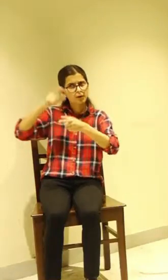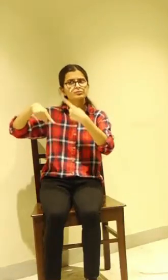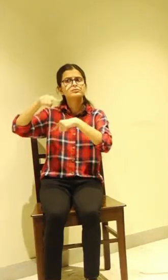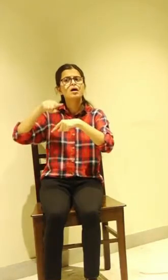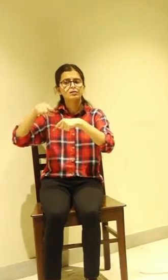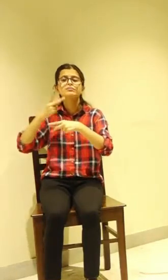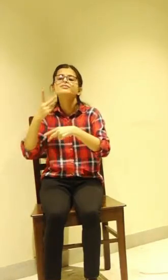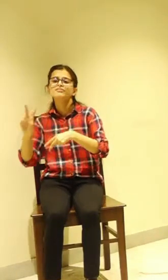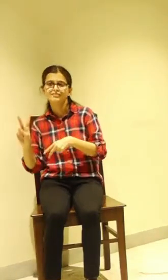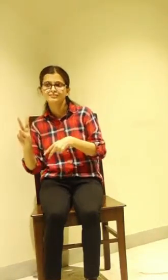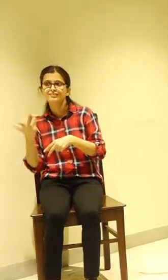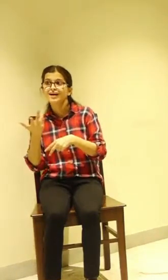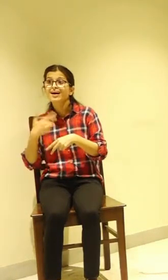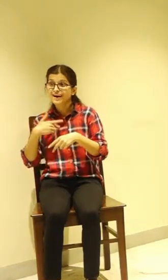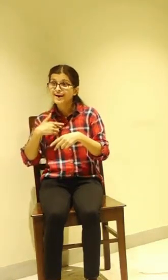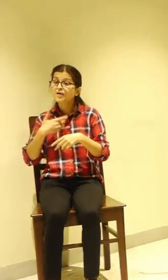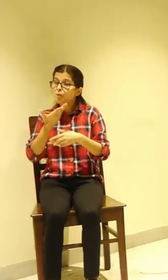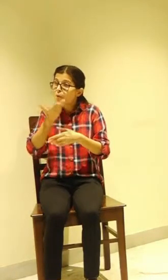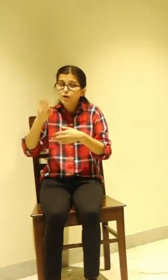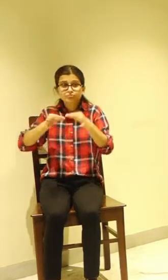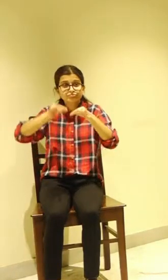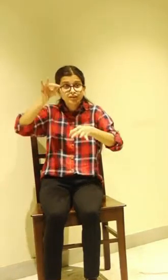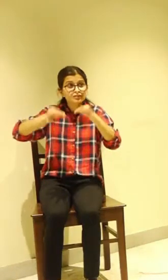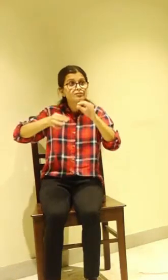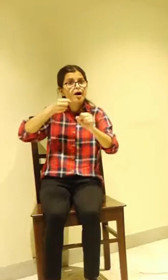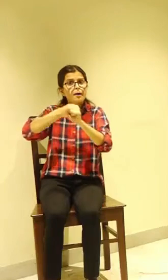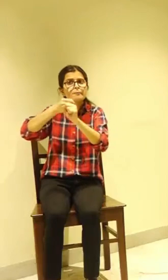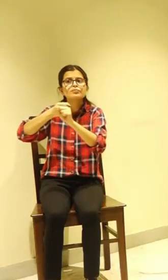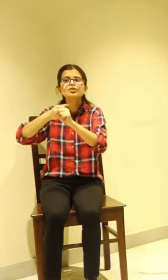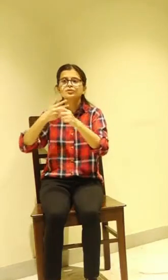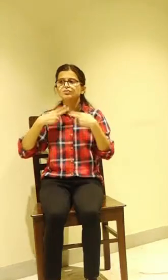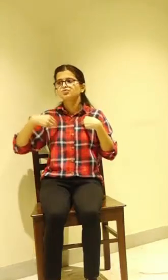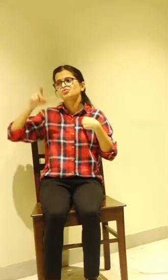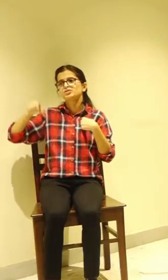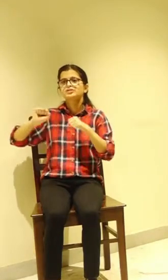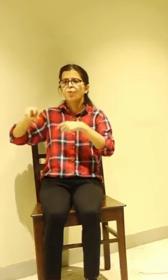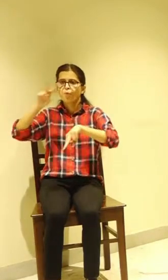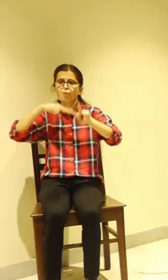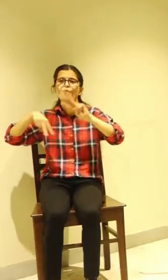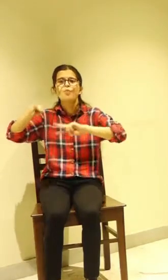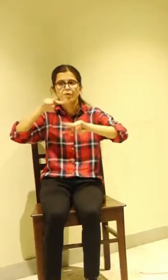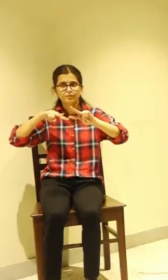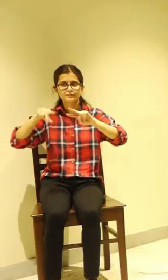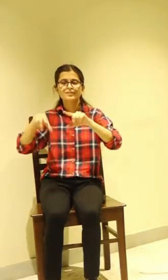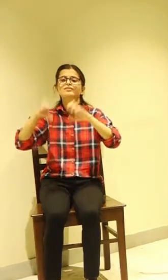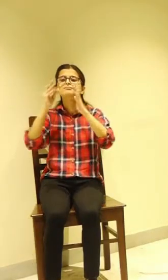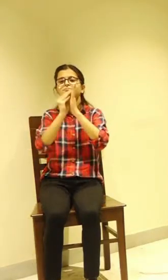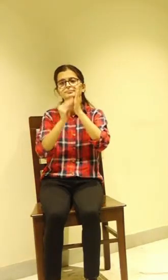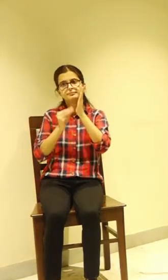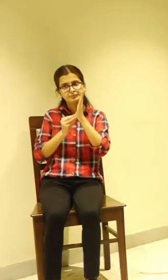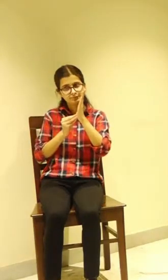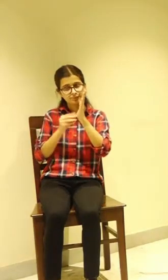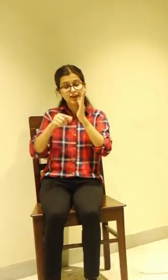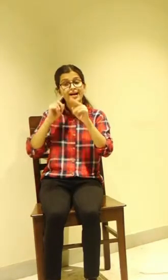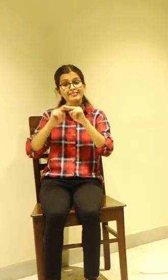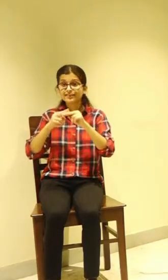some extent, we can justify judicial review in the first place because it is explicitly given in the constitution. And